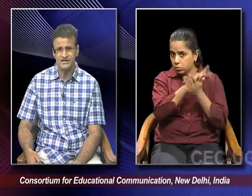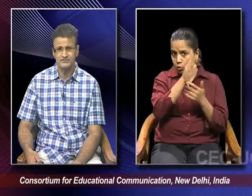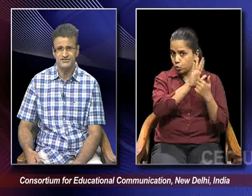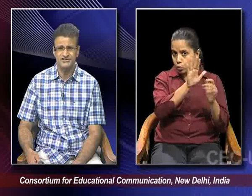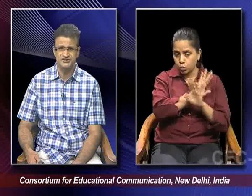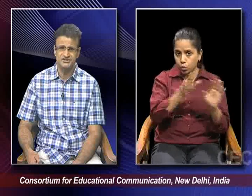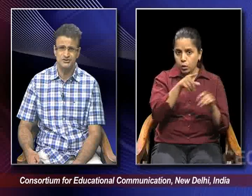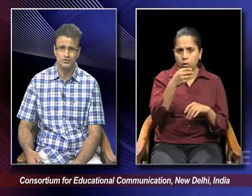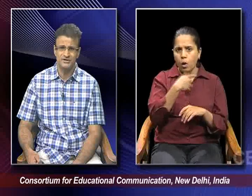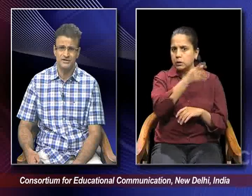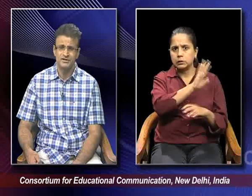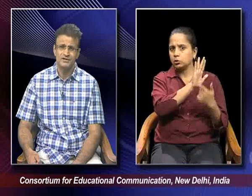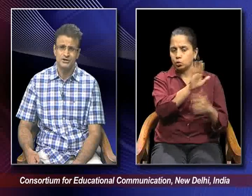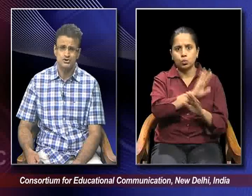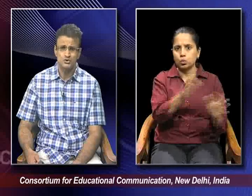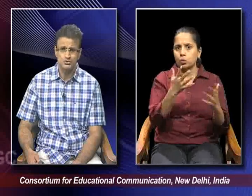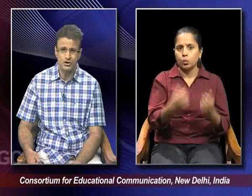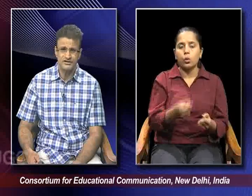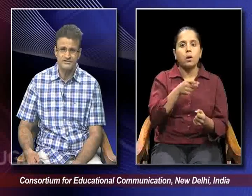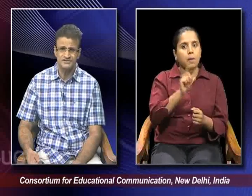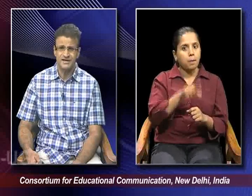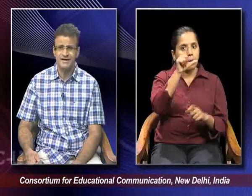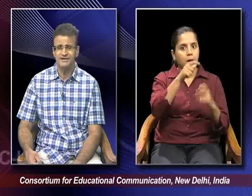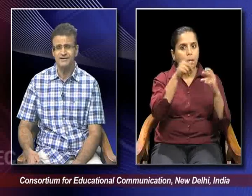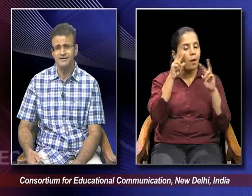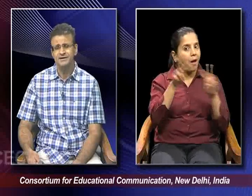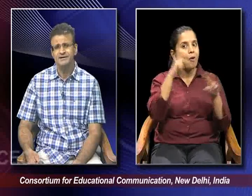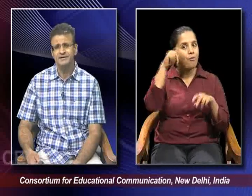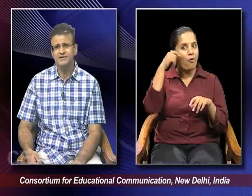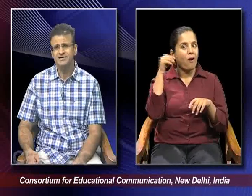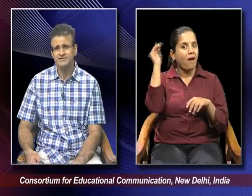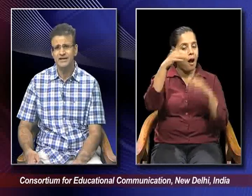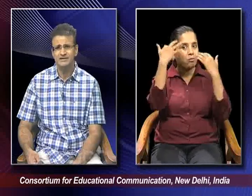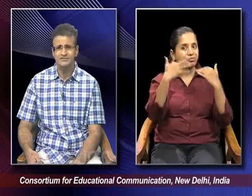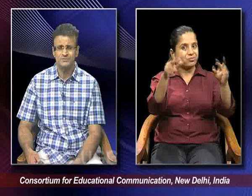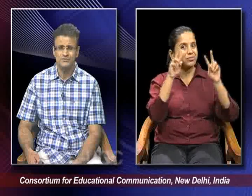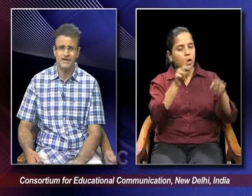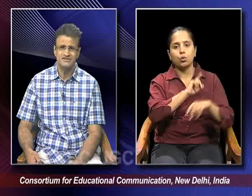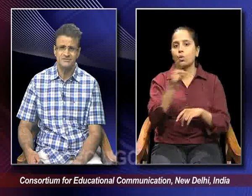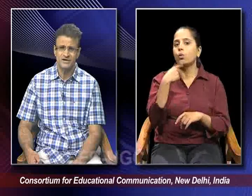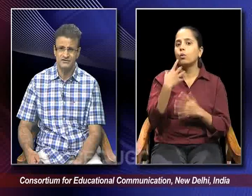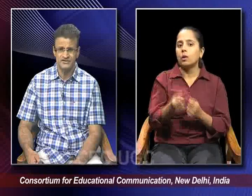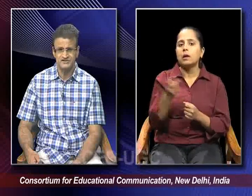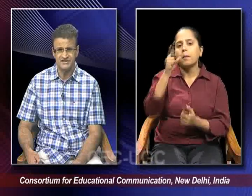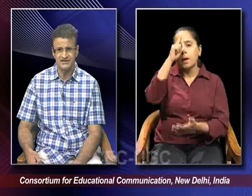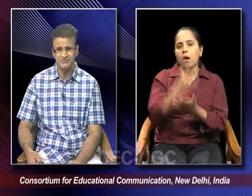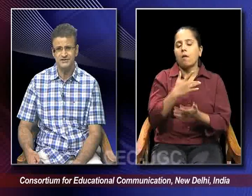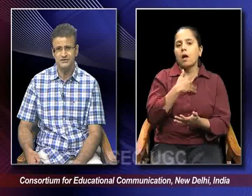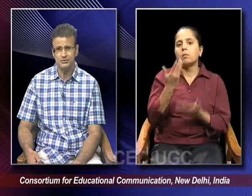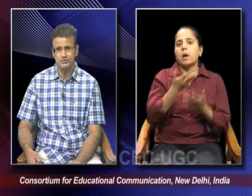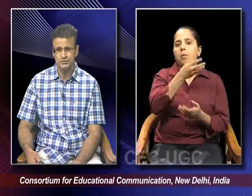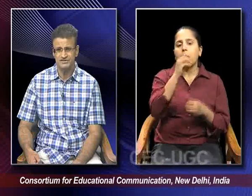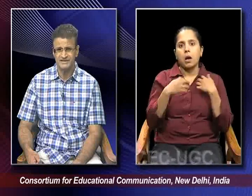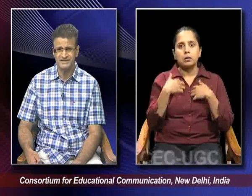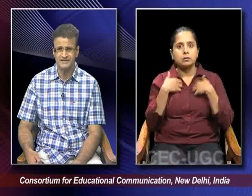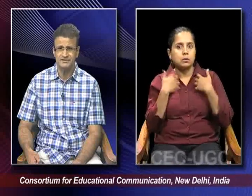kind of scenes they should be shown to the audience, and they believe that it will provide some kind of an incitement